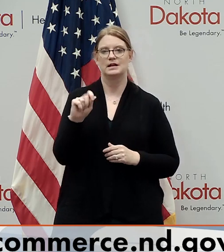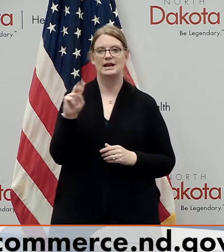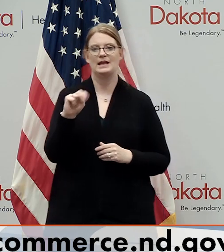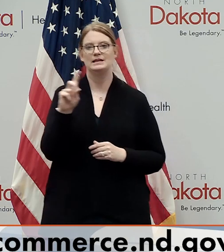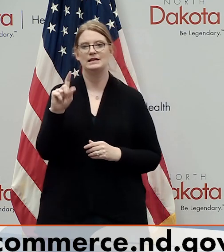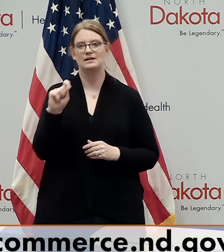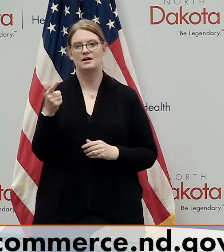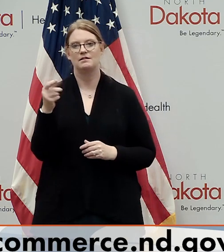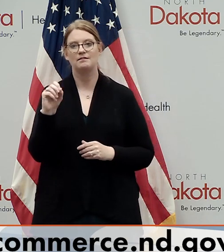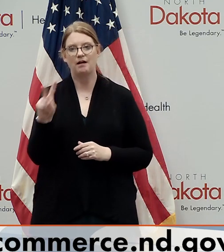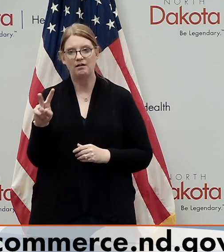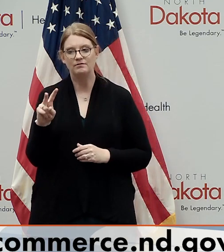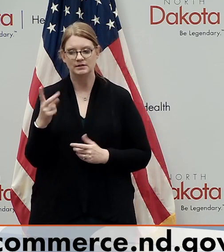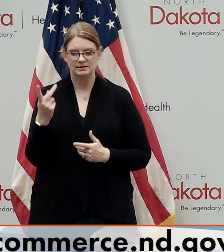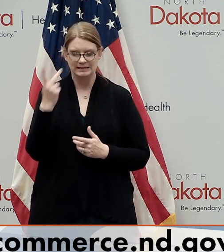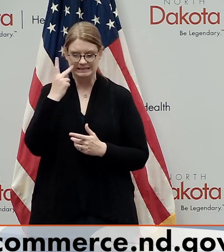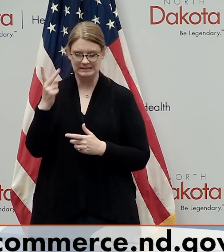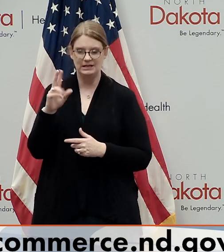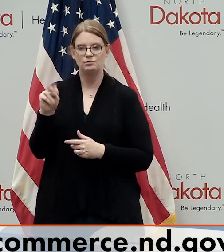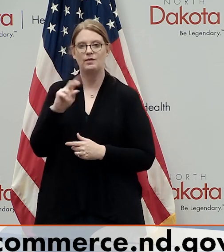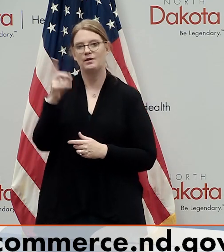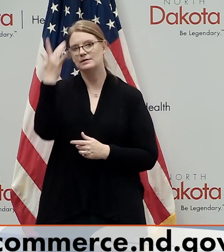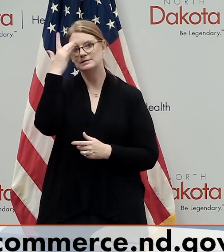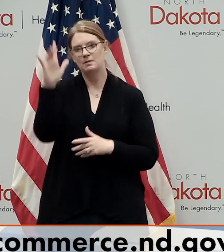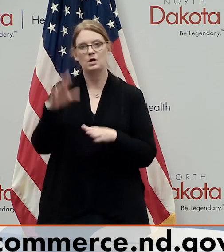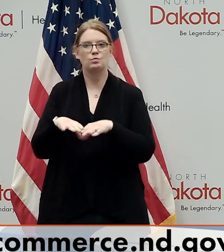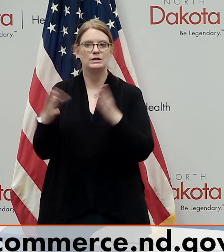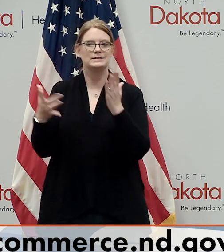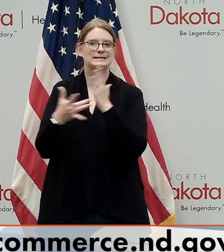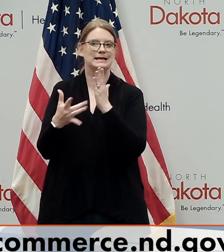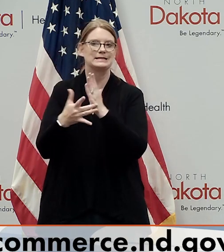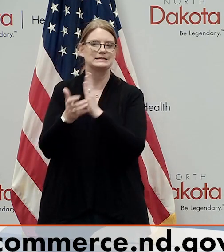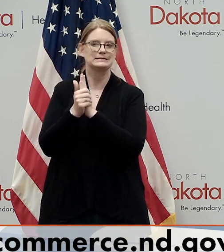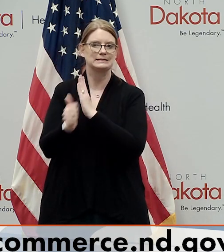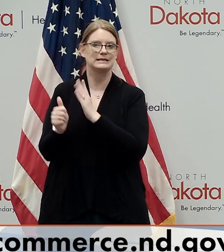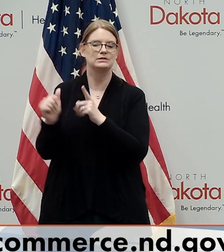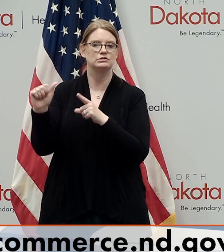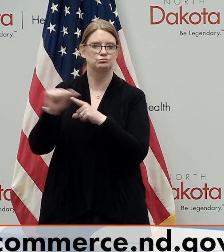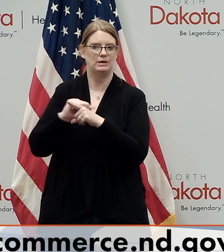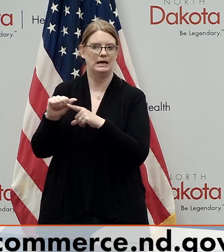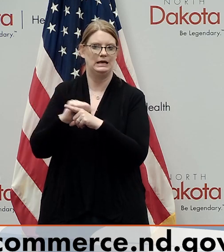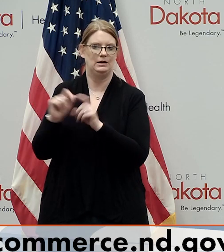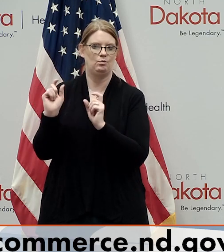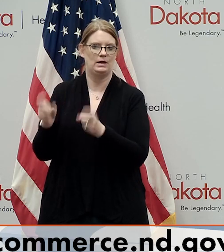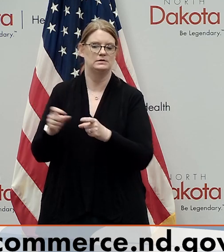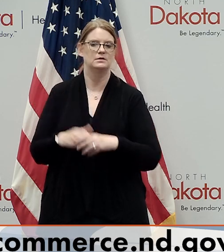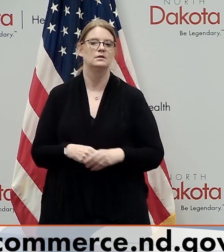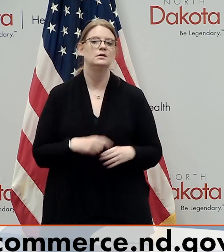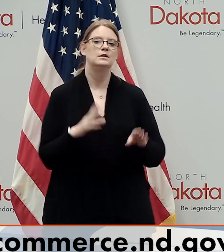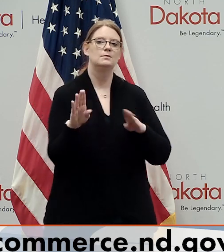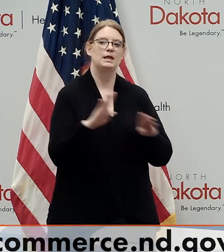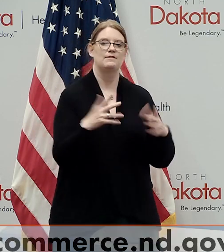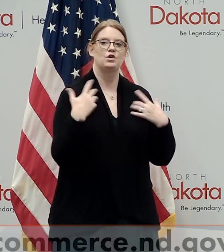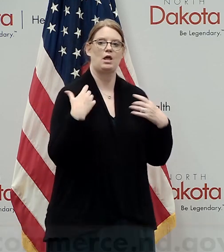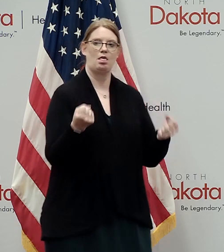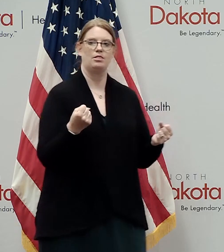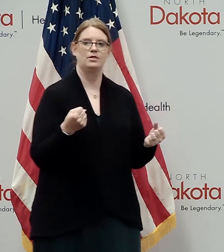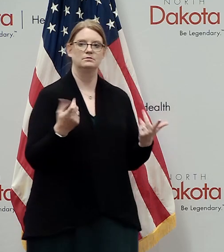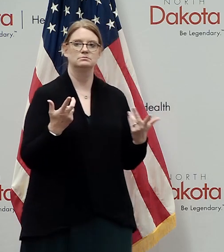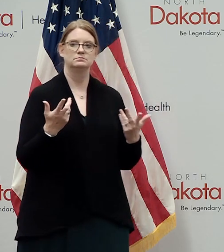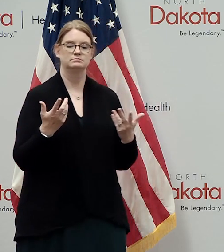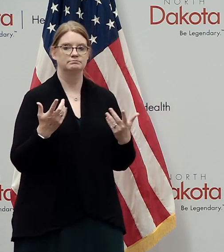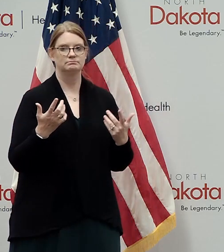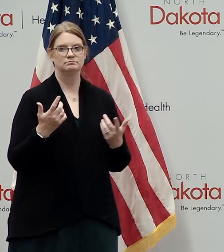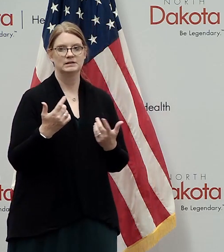commerce.nd.gov and take a look there for the North Dakota Smart Restart Technical Skill Training Grants. Behavioral health update, which we've